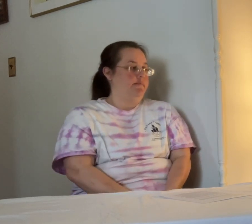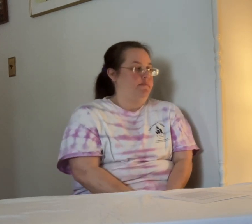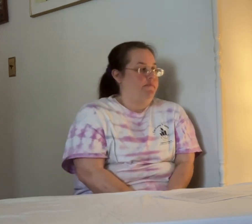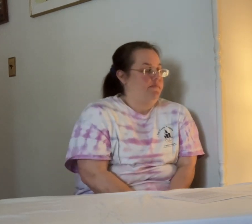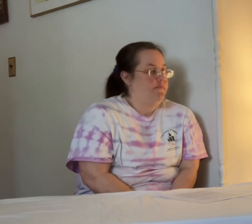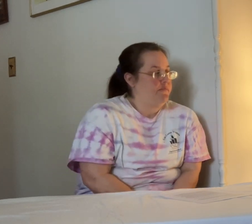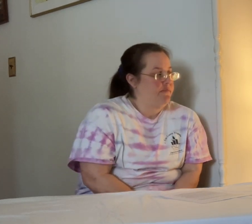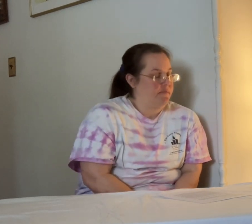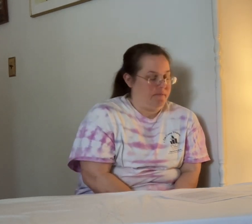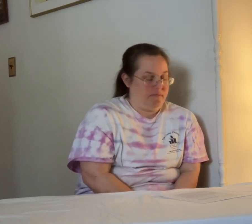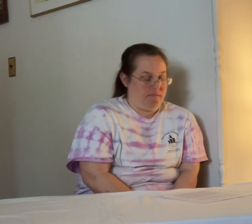What is that supposed to